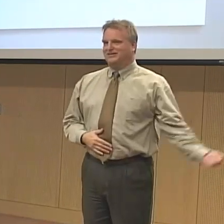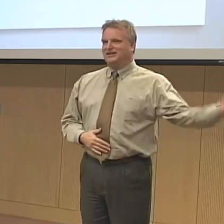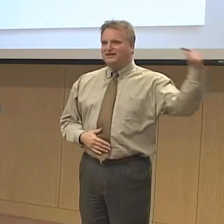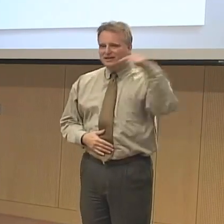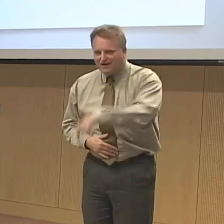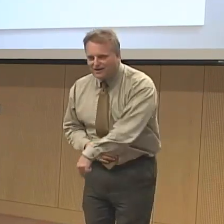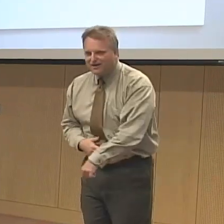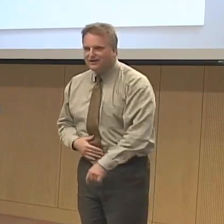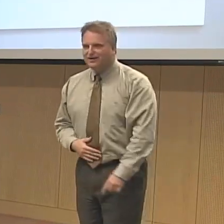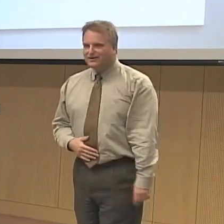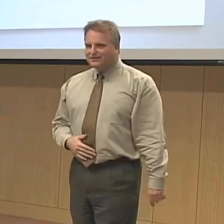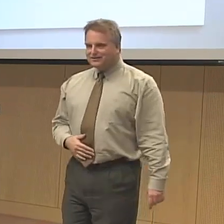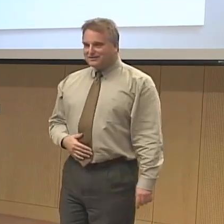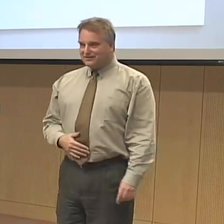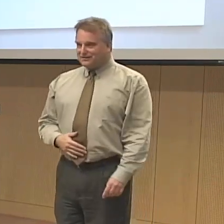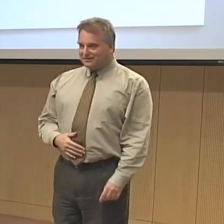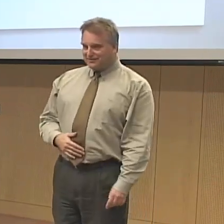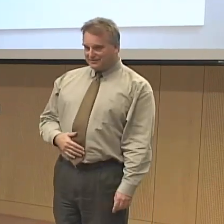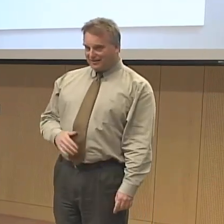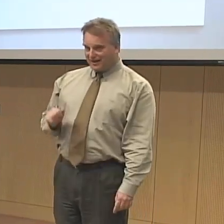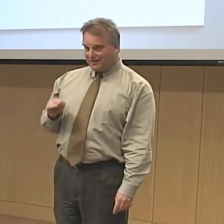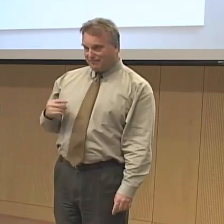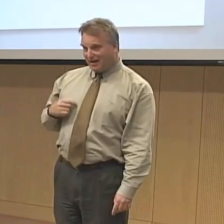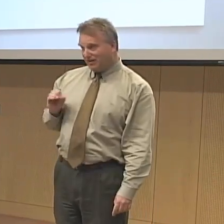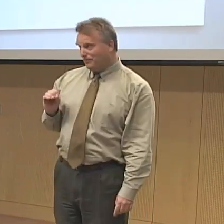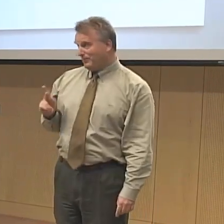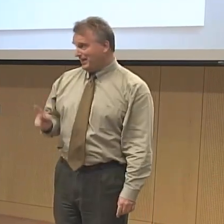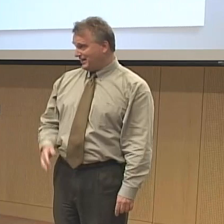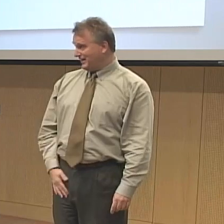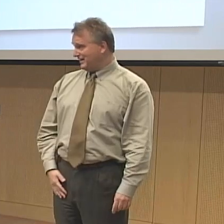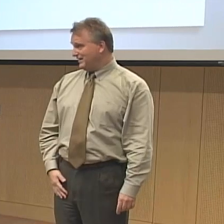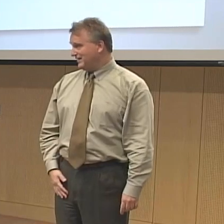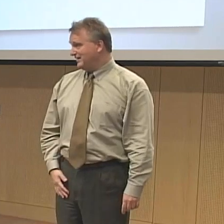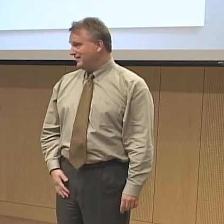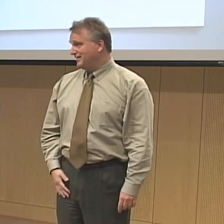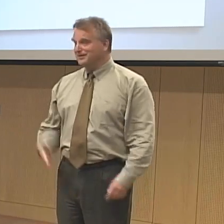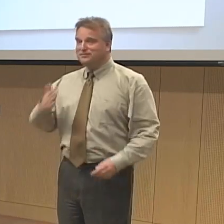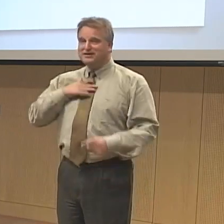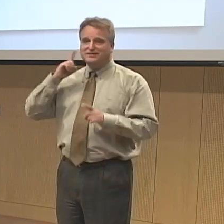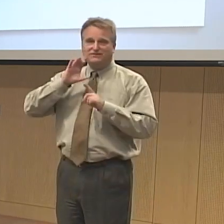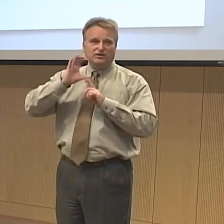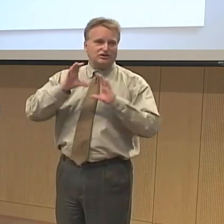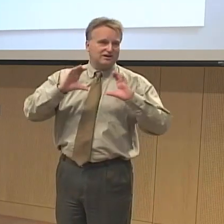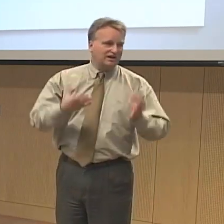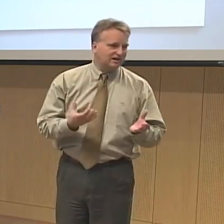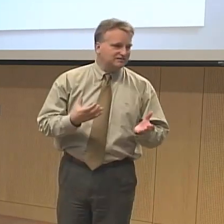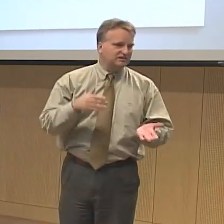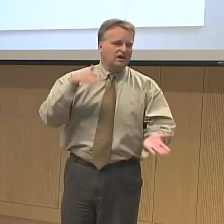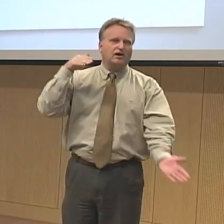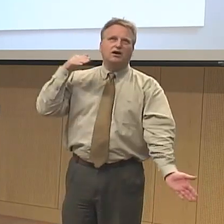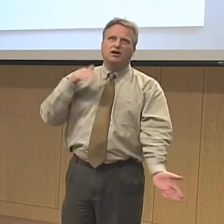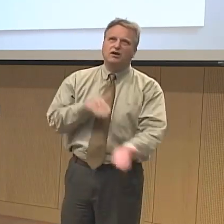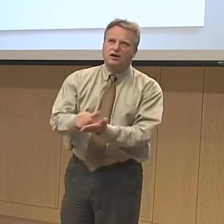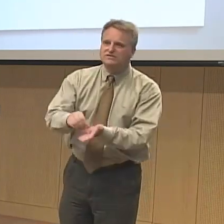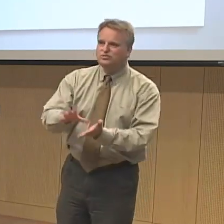NTID. The students come here and they question, am I okay? In my deaf culture classes, I'm often